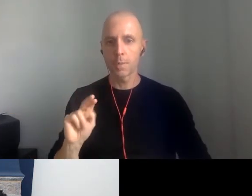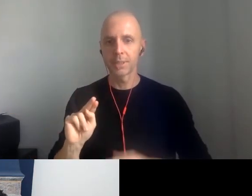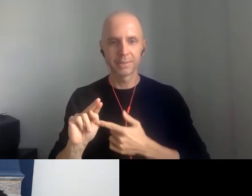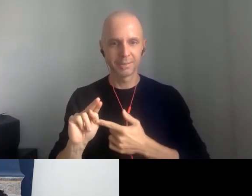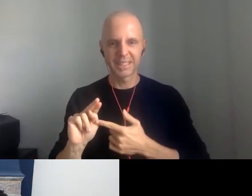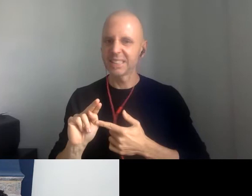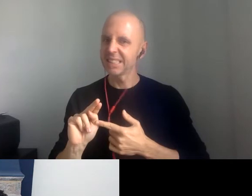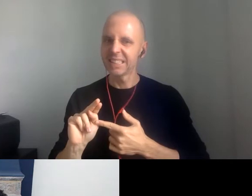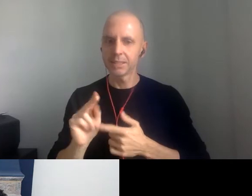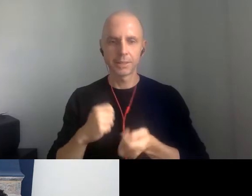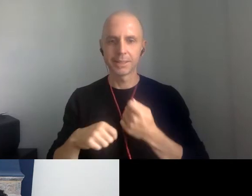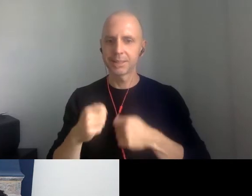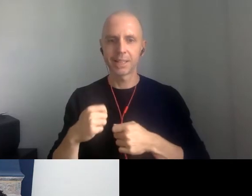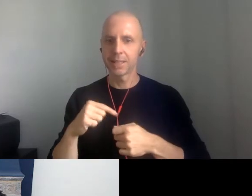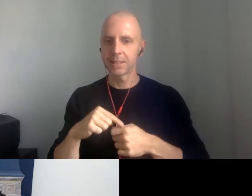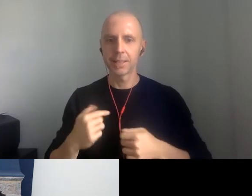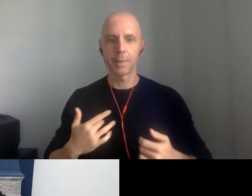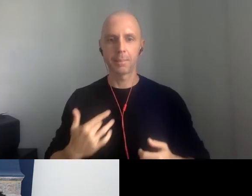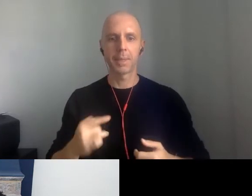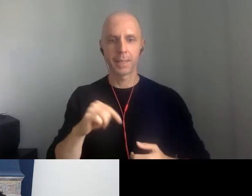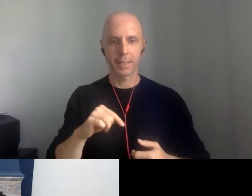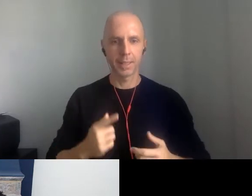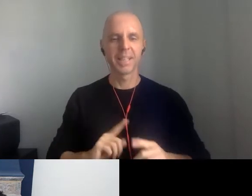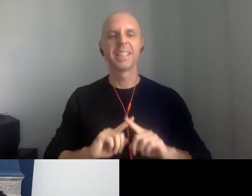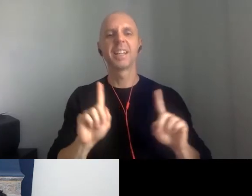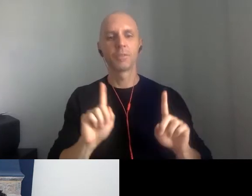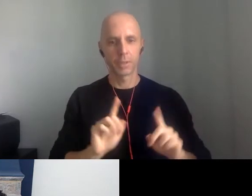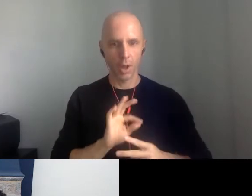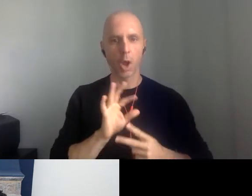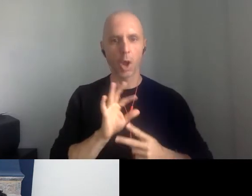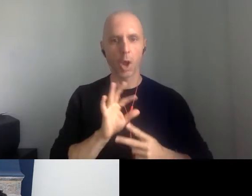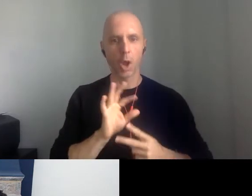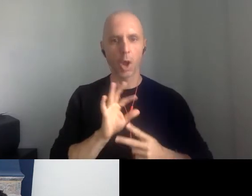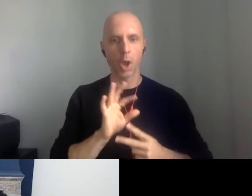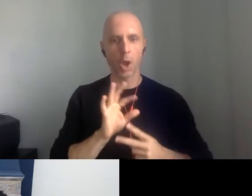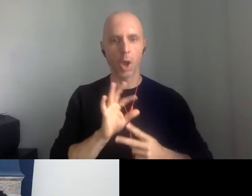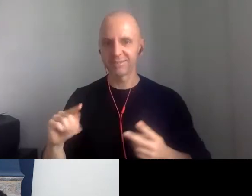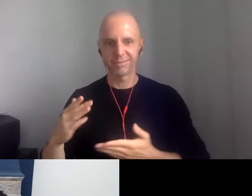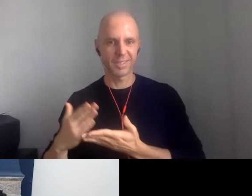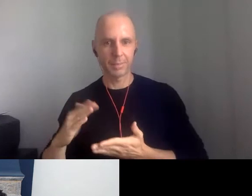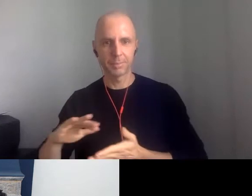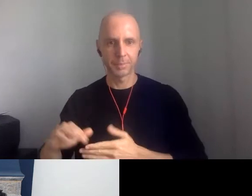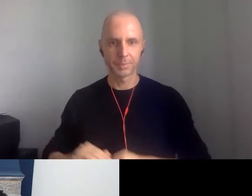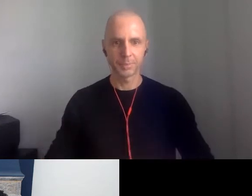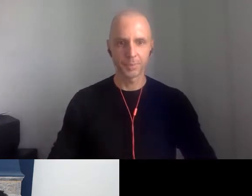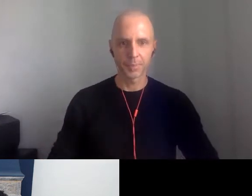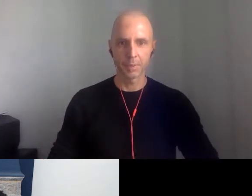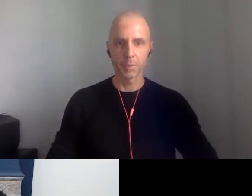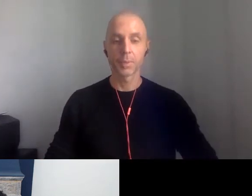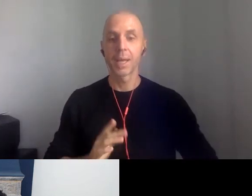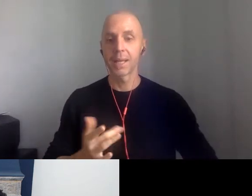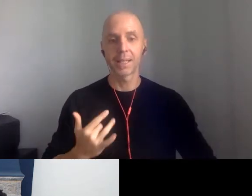our plants. Robots now mow our lawns to try and cut down on petrol emissions as well as sound